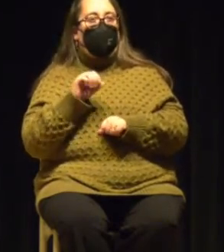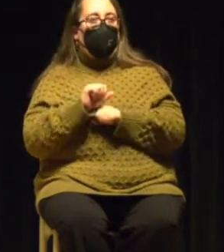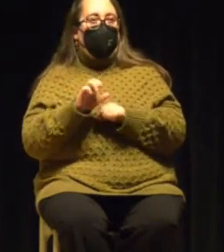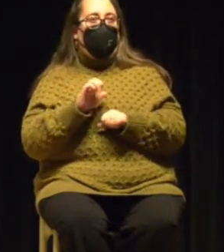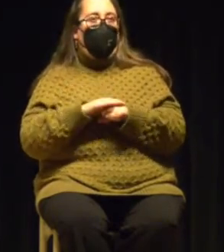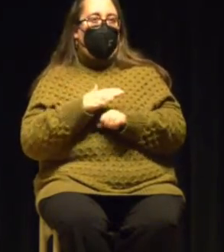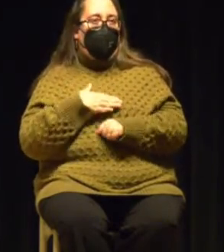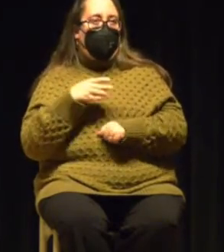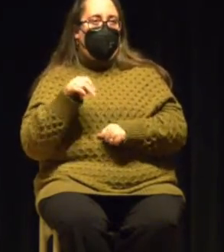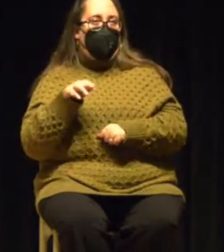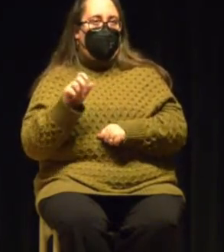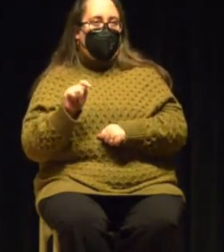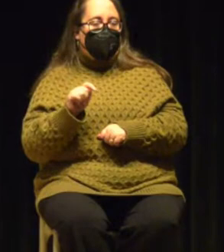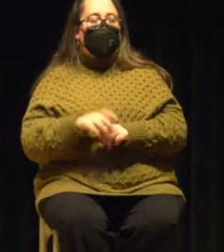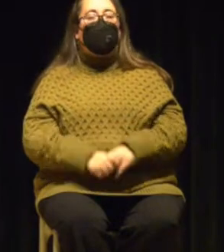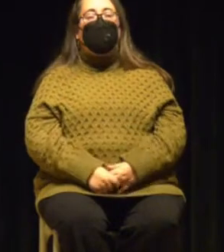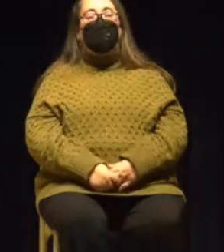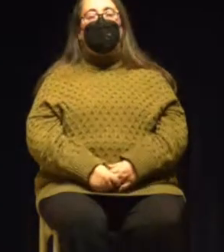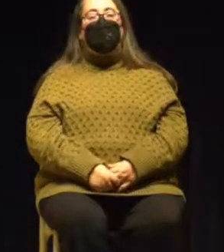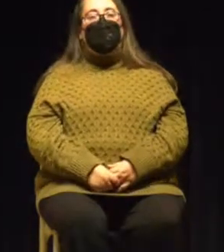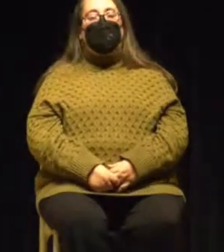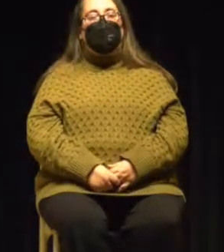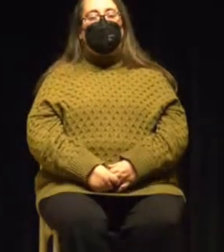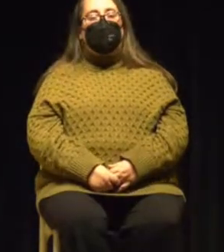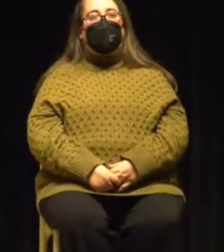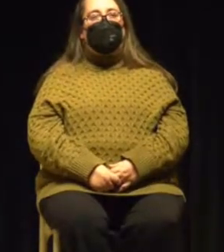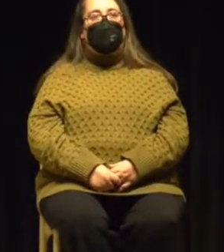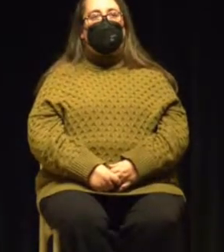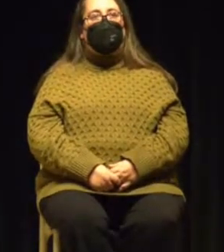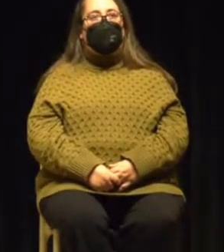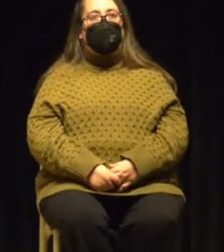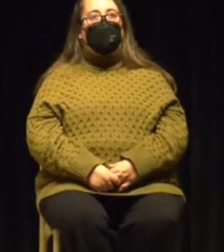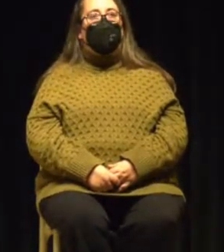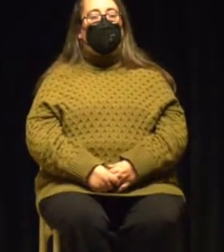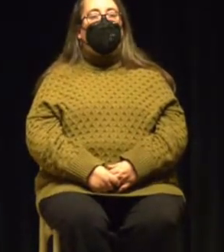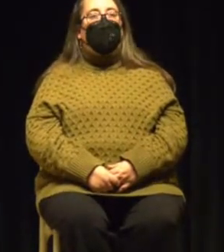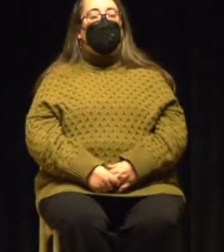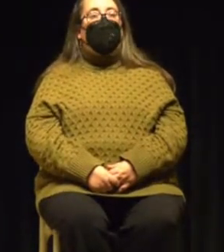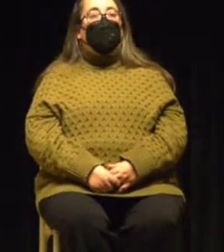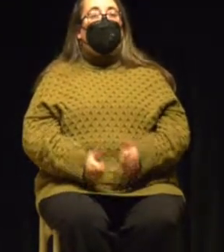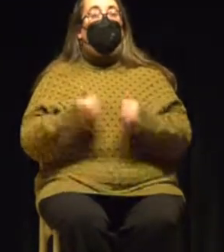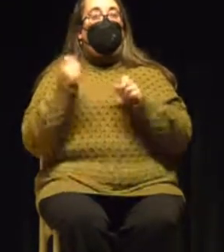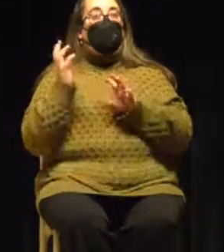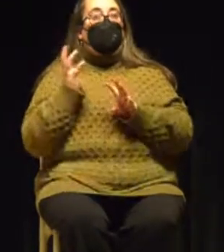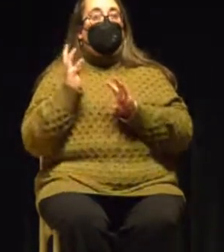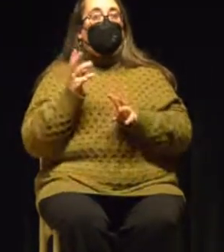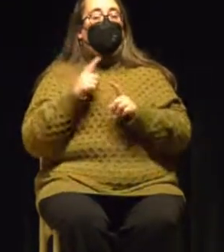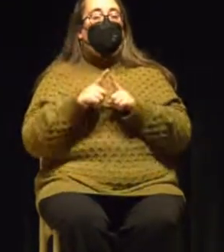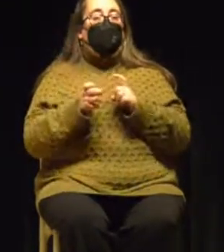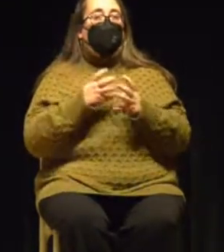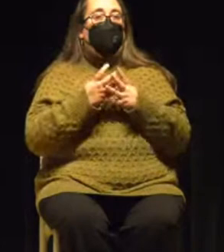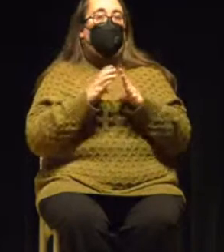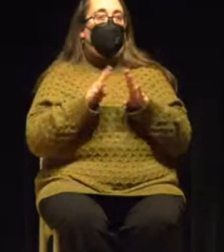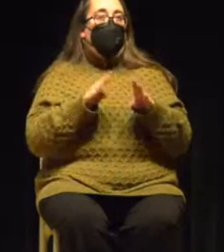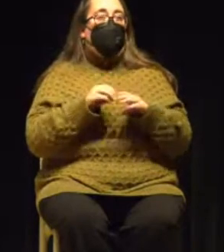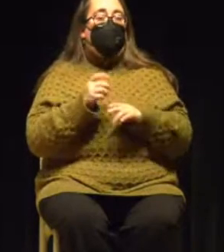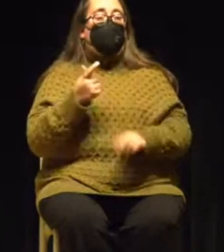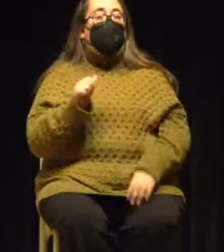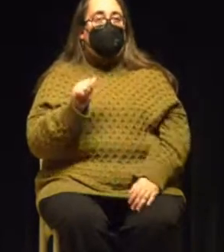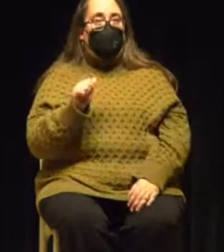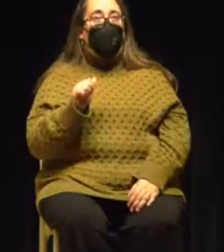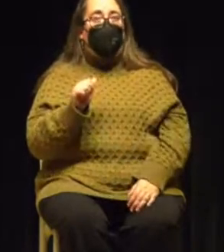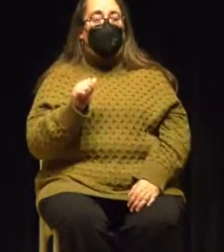Undisclosed, she was live streaming from a jailhouse in Georgia,